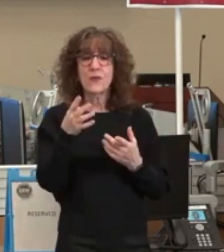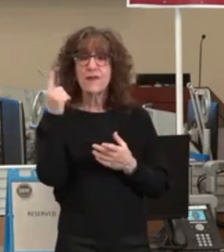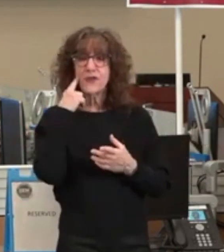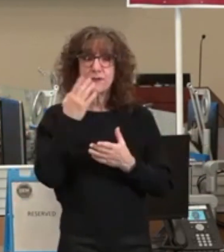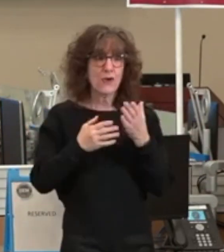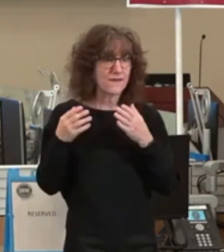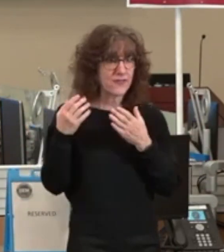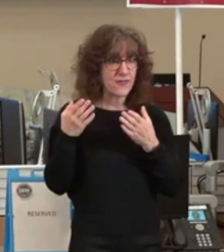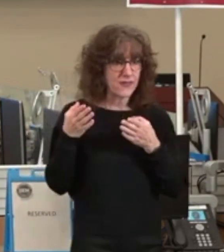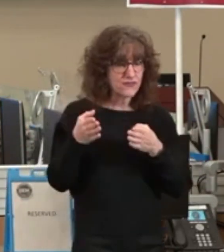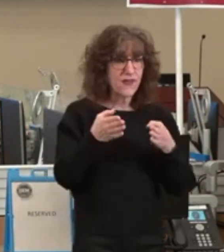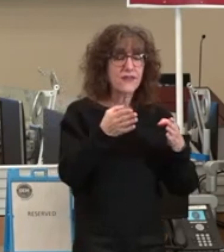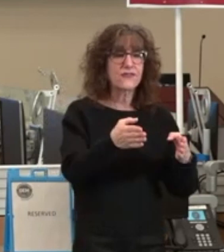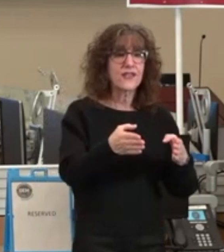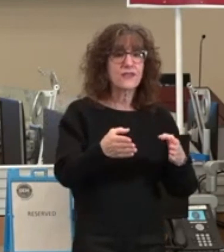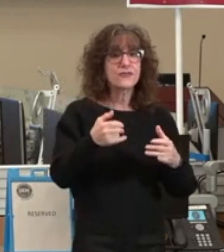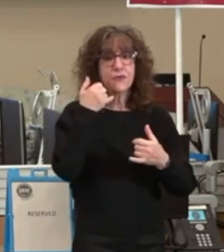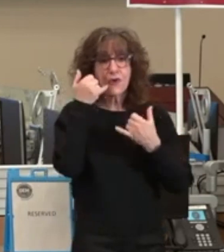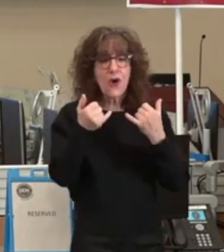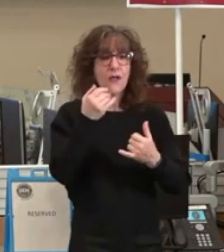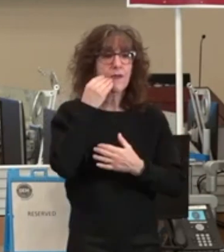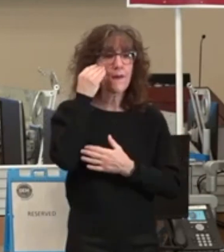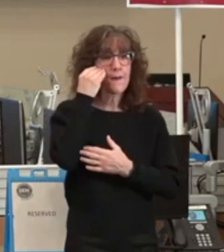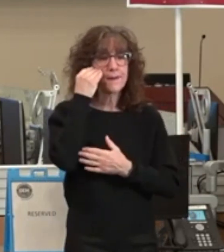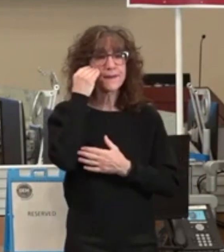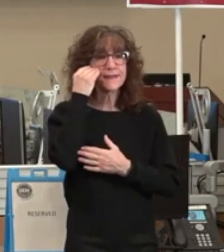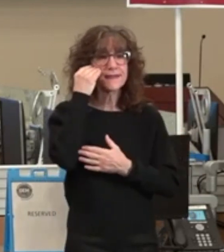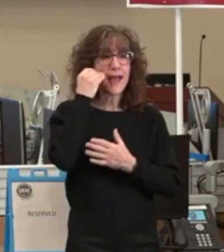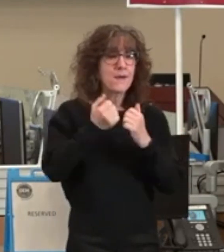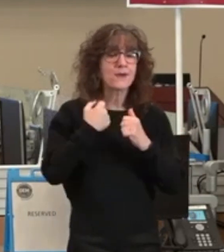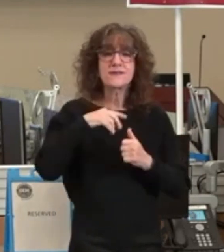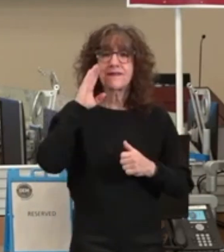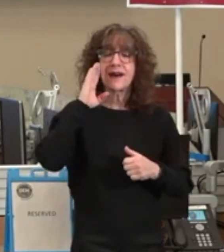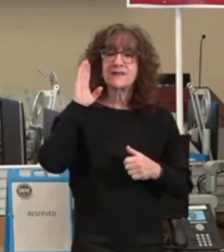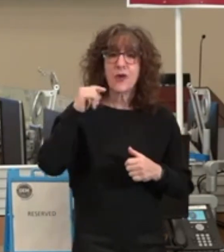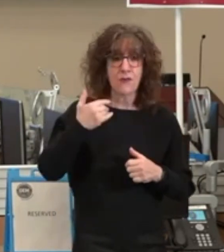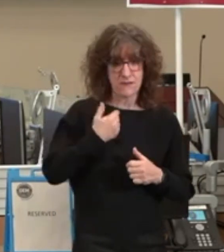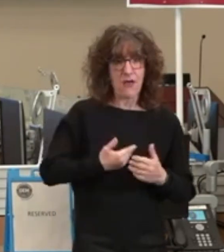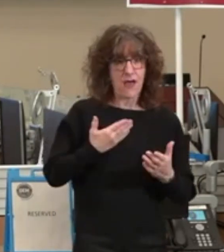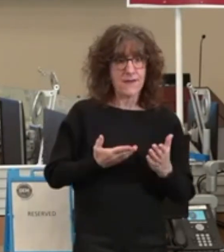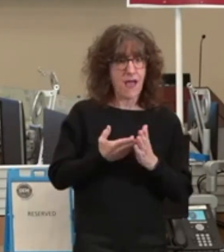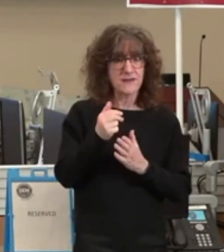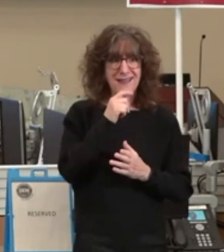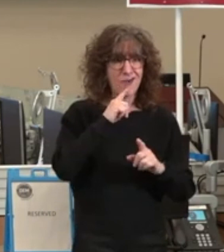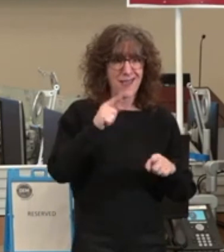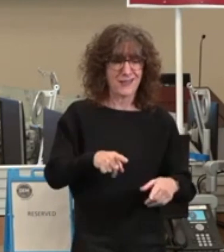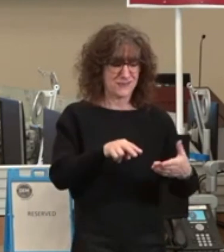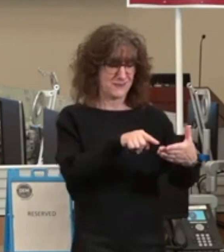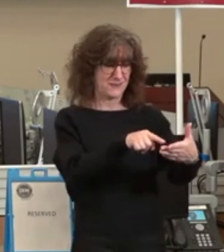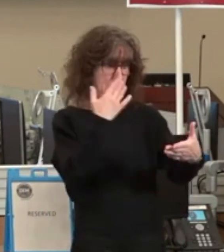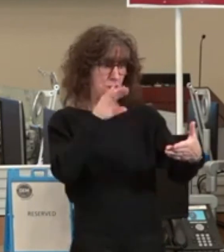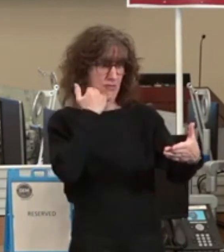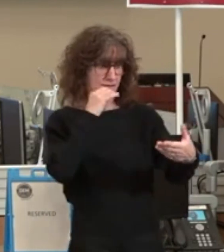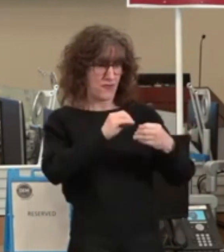of the strategy was to call into homes and to have, you know, most of us know that, I'm going to be honest, I don't answer numbers I don't